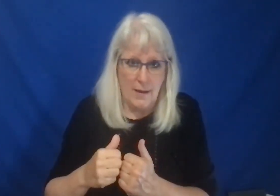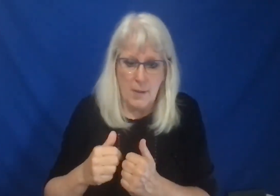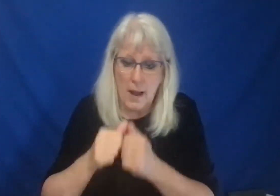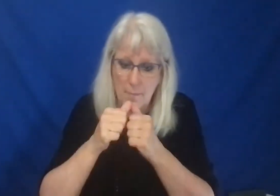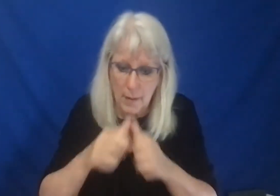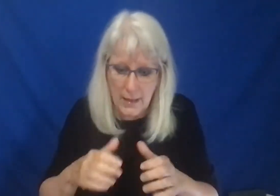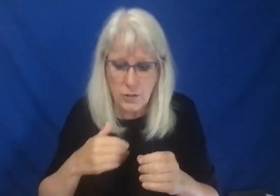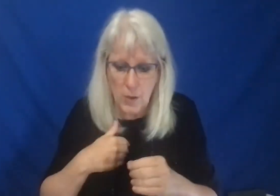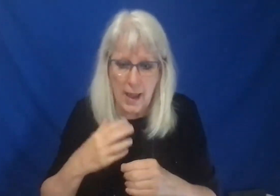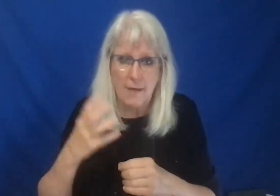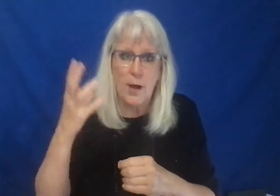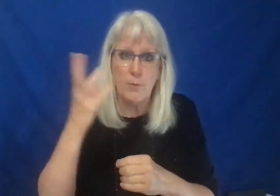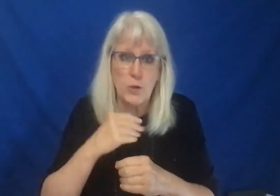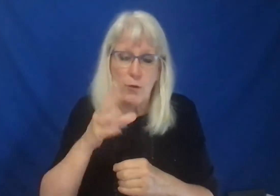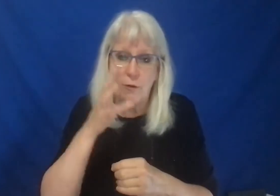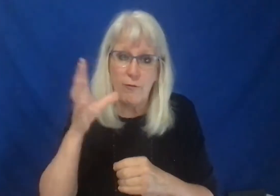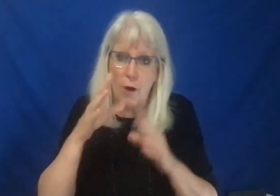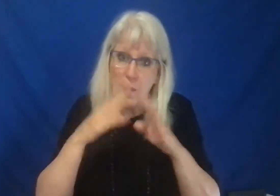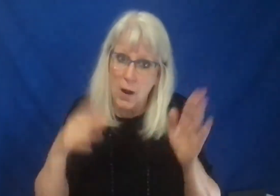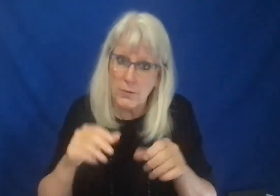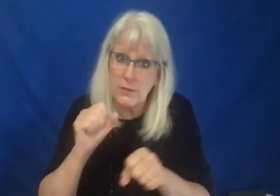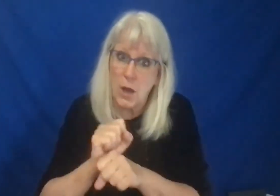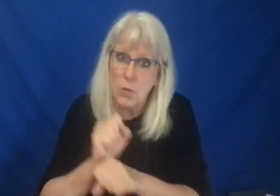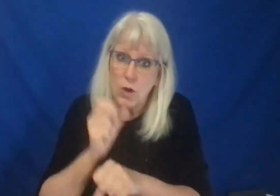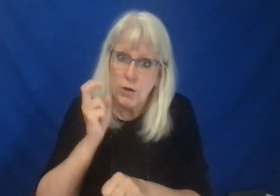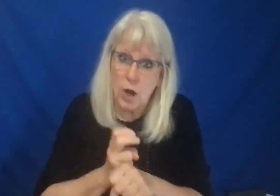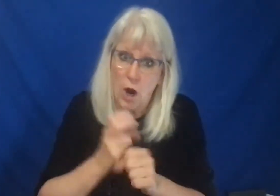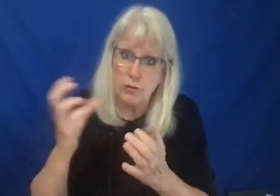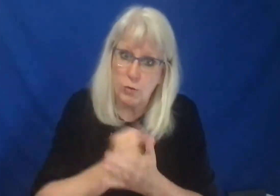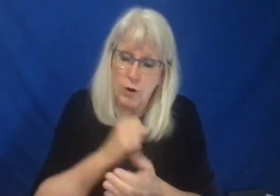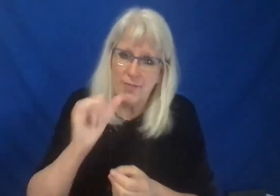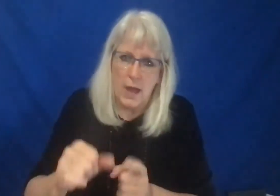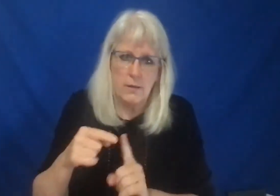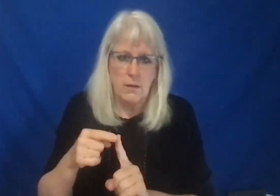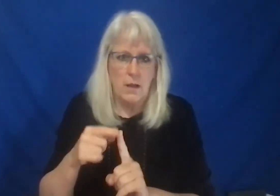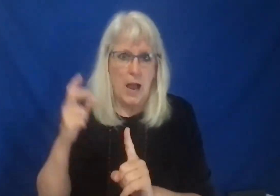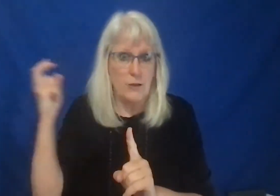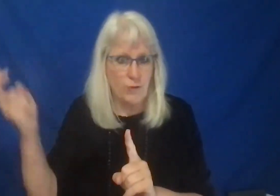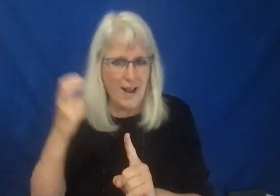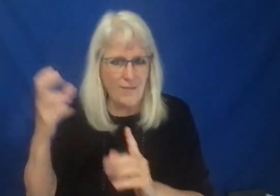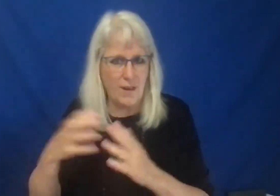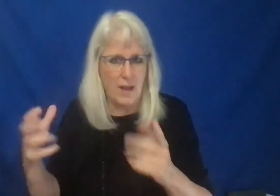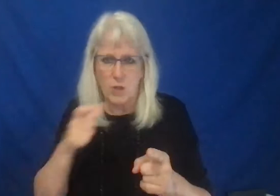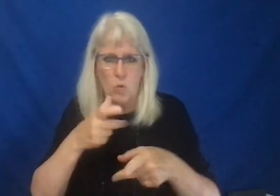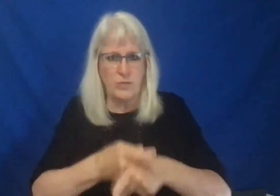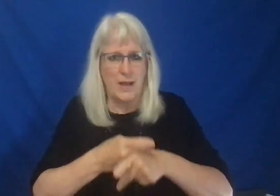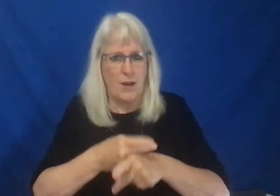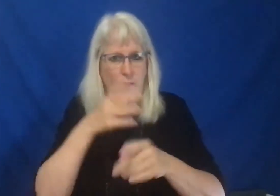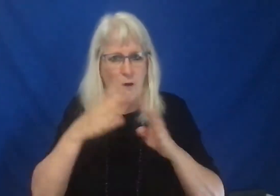little farmhouse that I worked very hard, you know, to earn. And I travel a great deal. And having